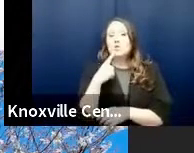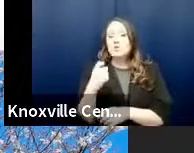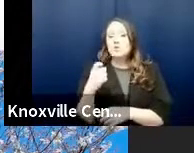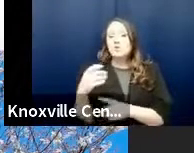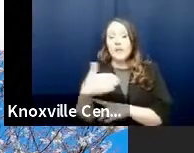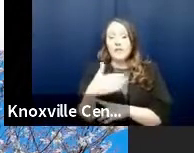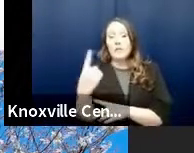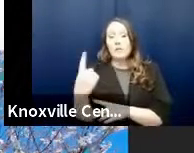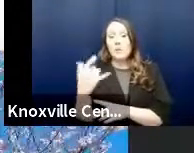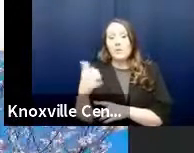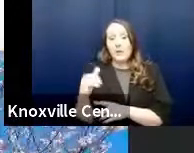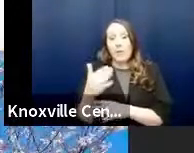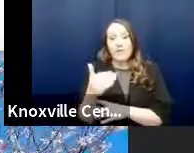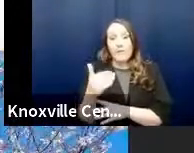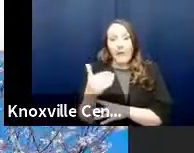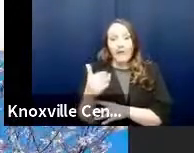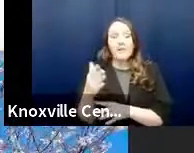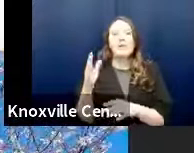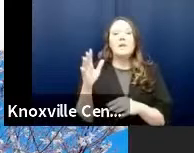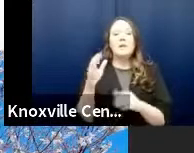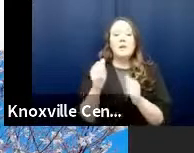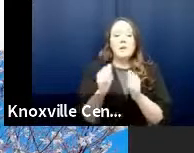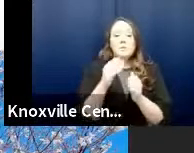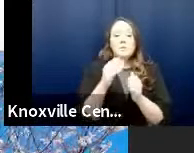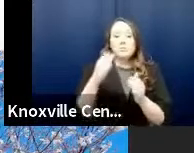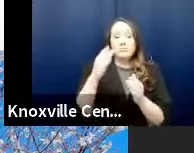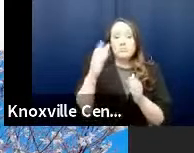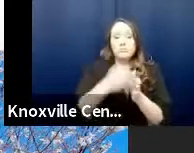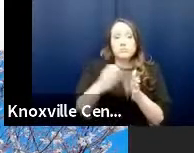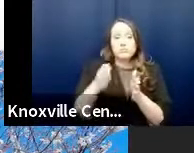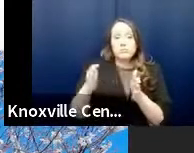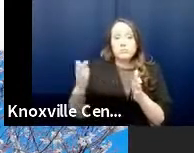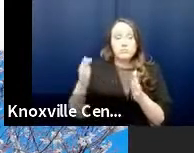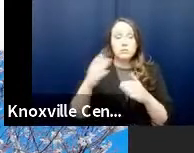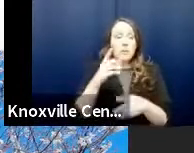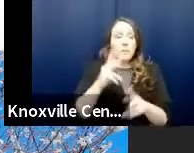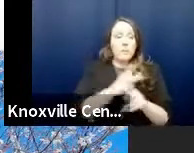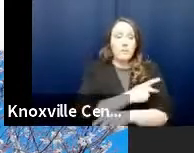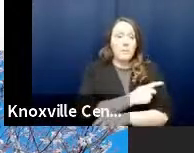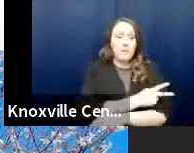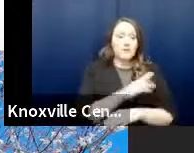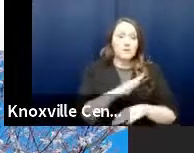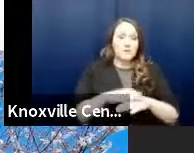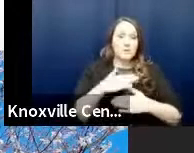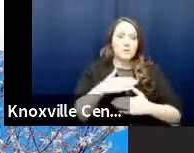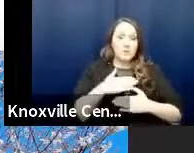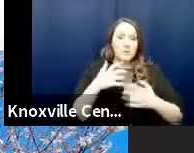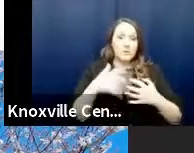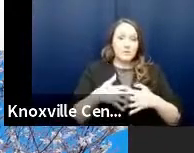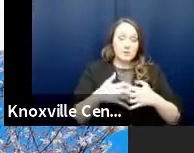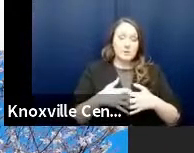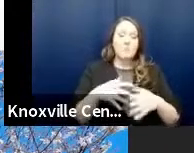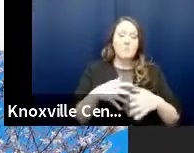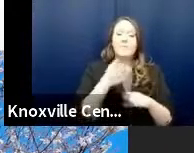yellow flag on consecutive days for the number of COVID patients on ventilators. After speaking with our